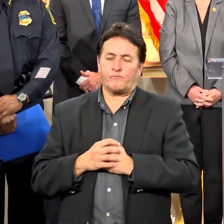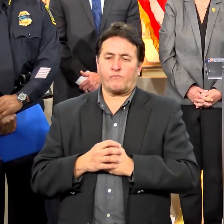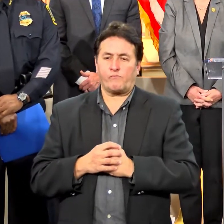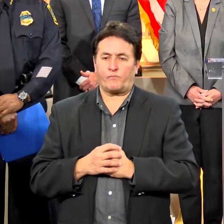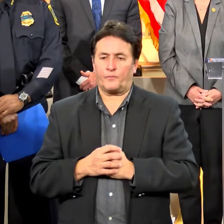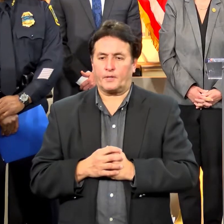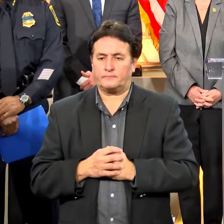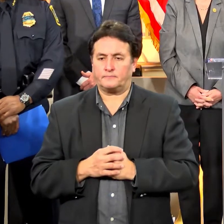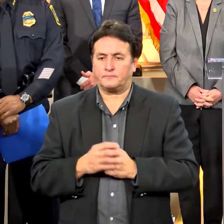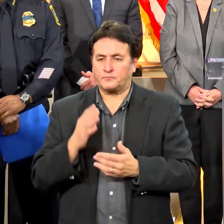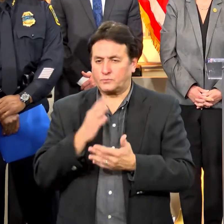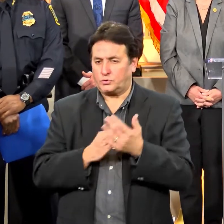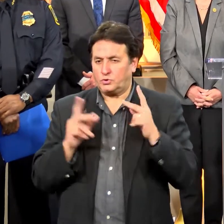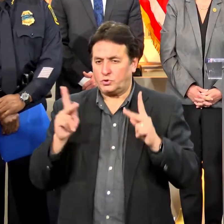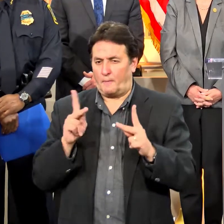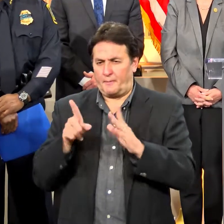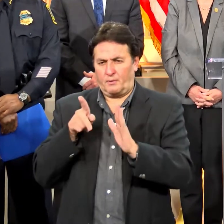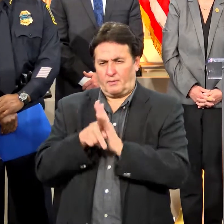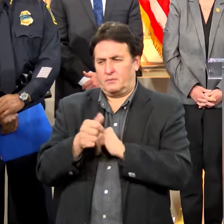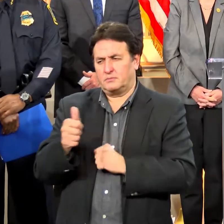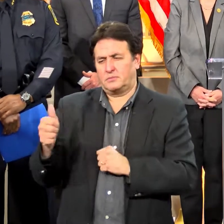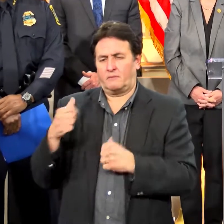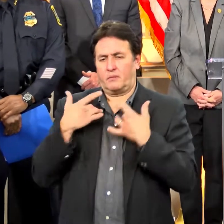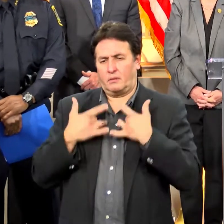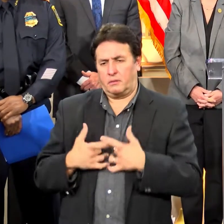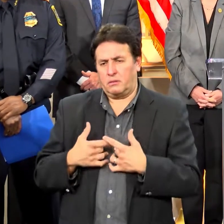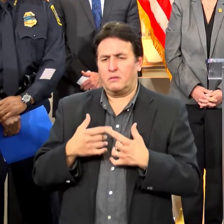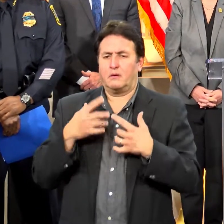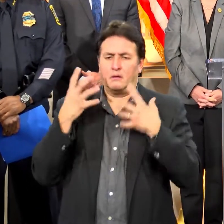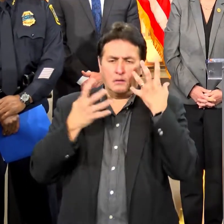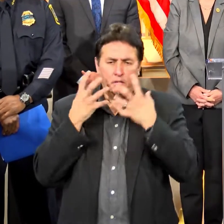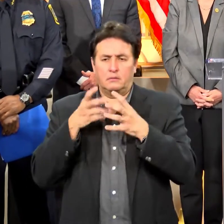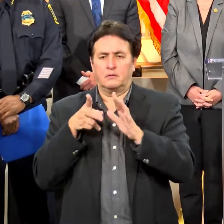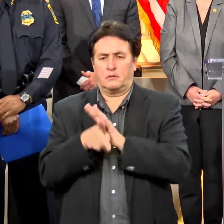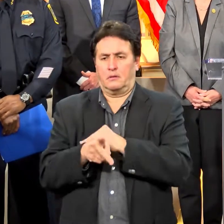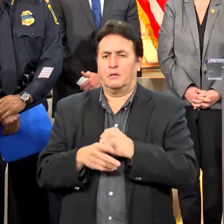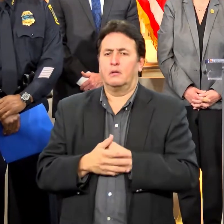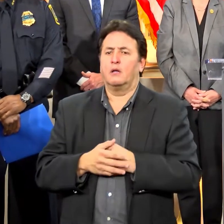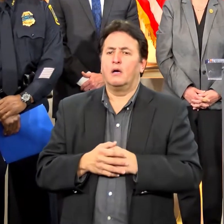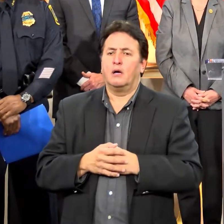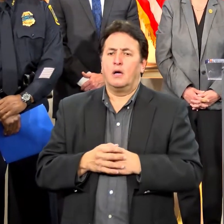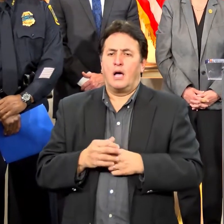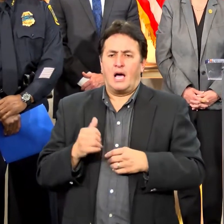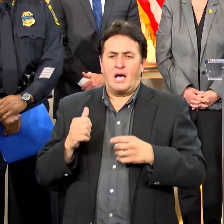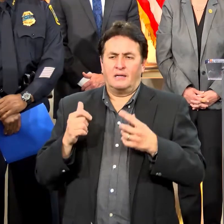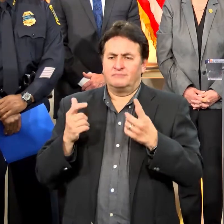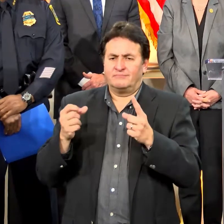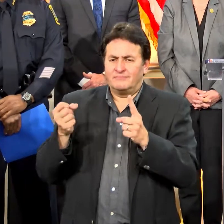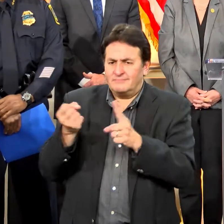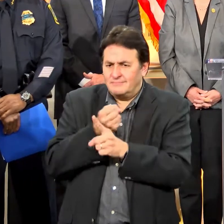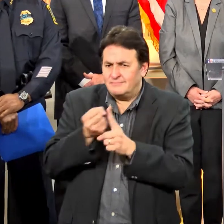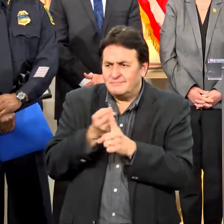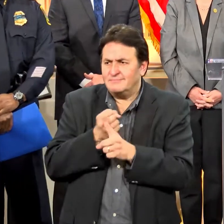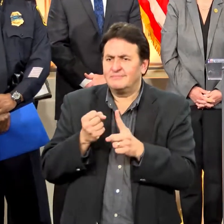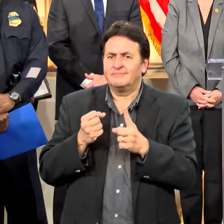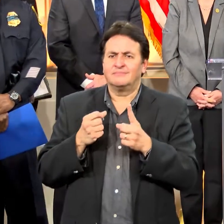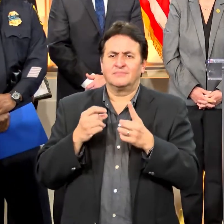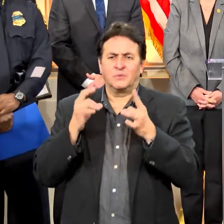homicides. The year-over-year statistics for HPD on aggravated assaults with impeding of breath incidents has